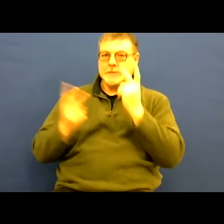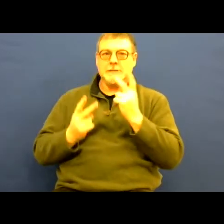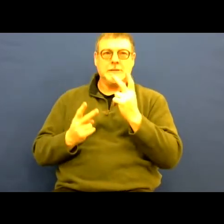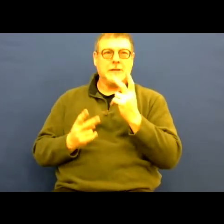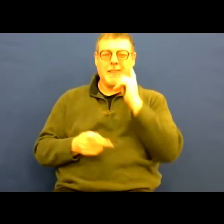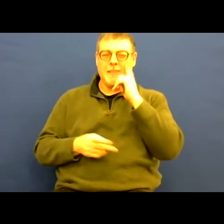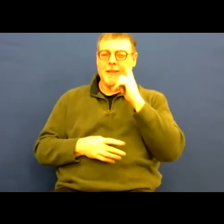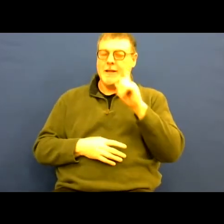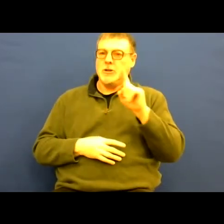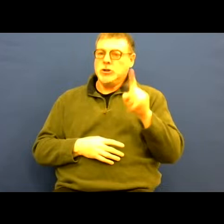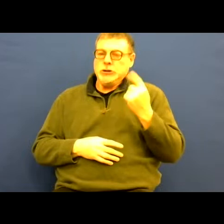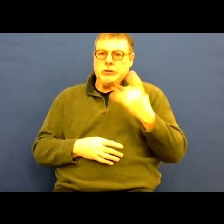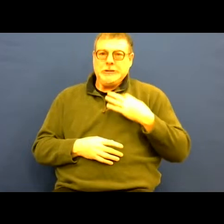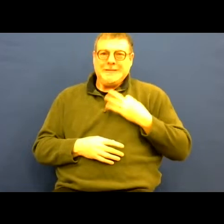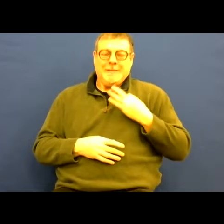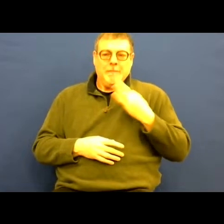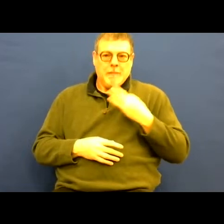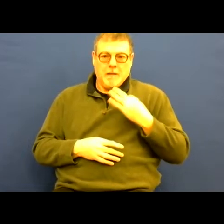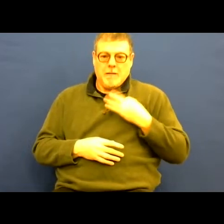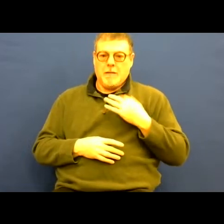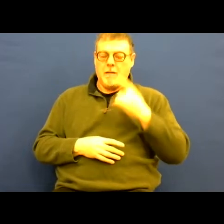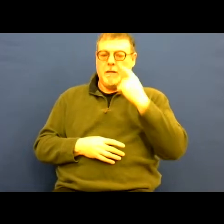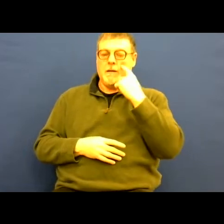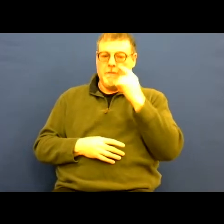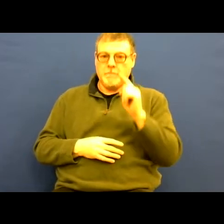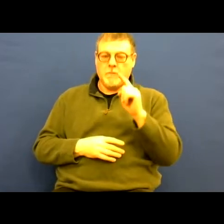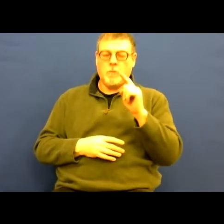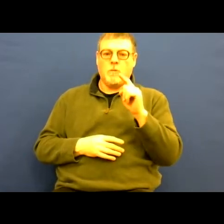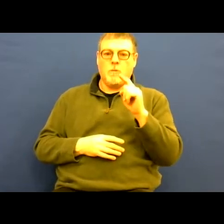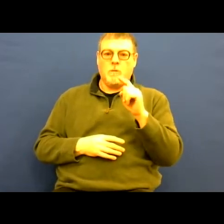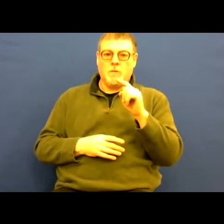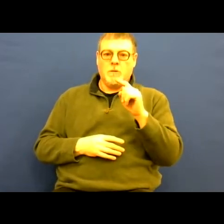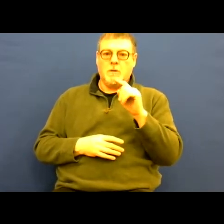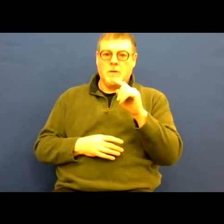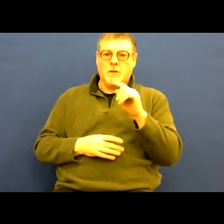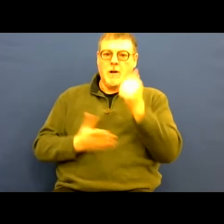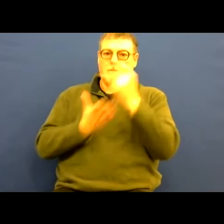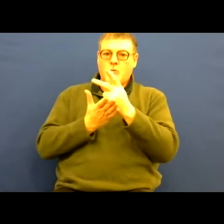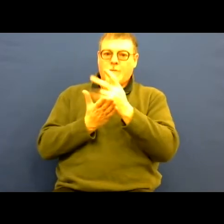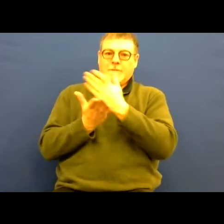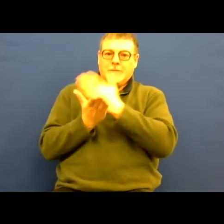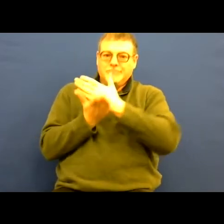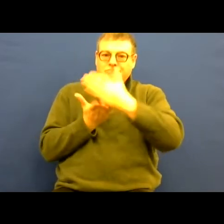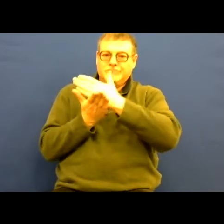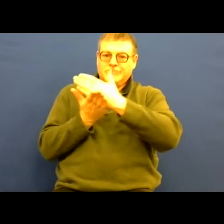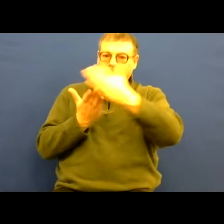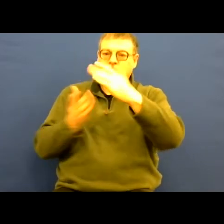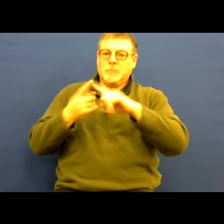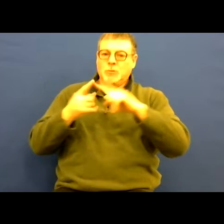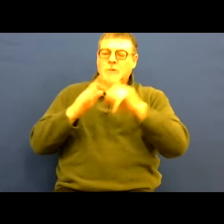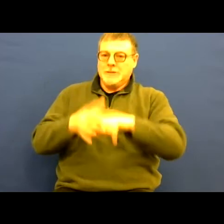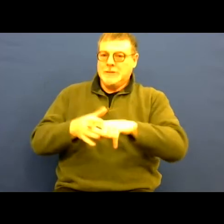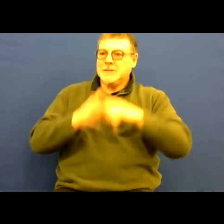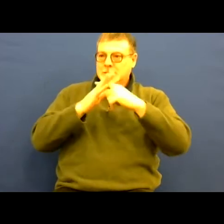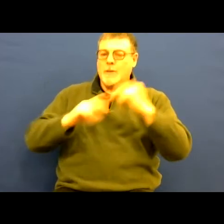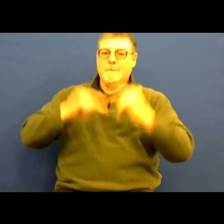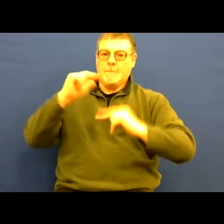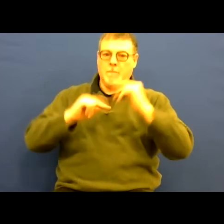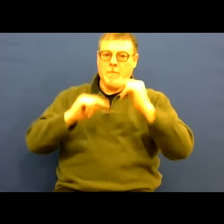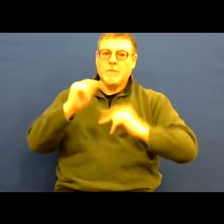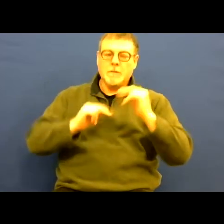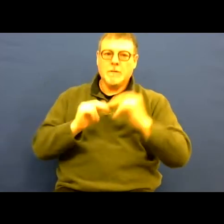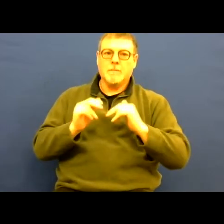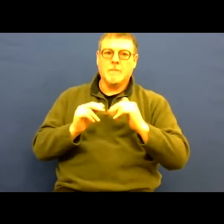just applying or have just applied for their clearing permit to start, or field permit to